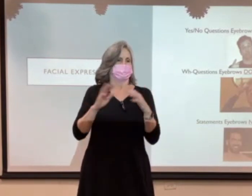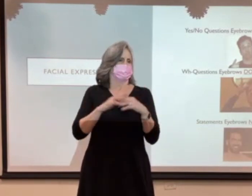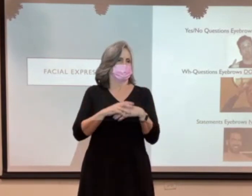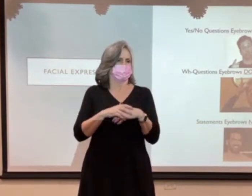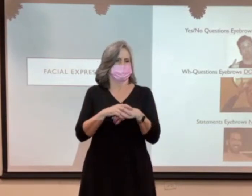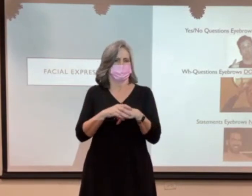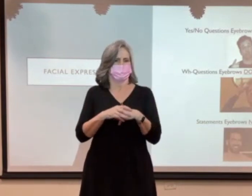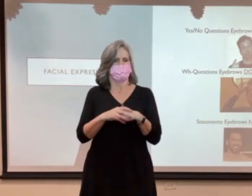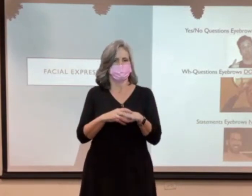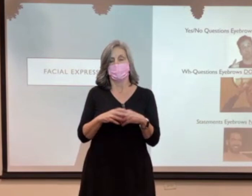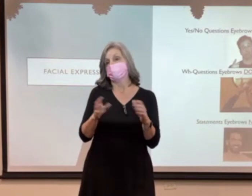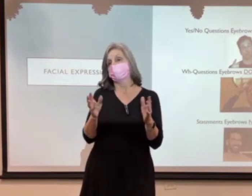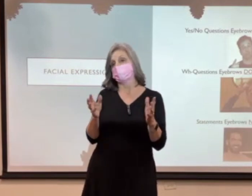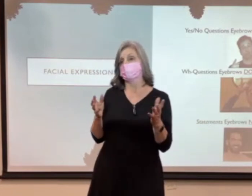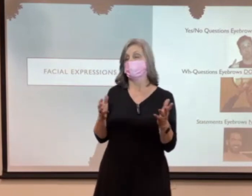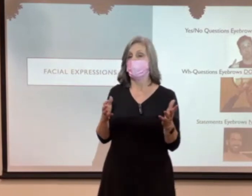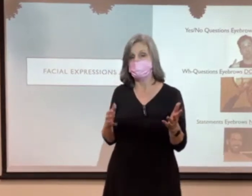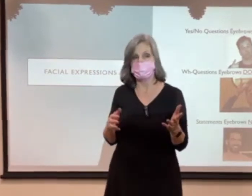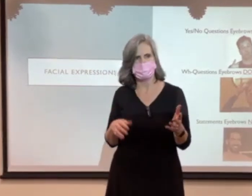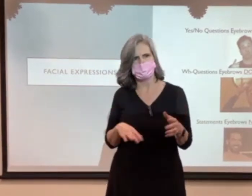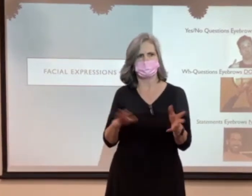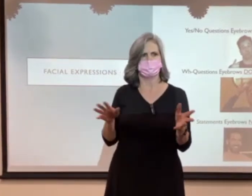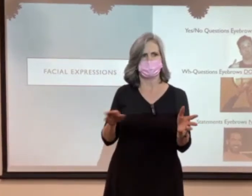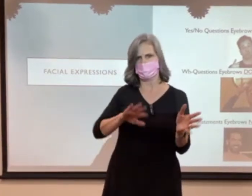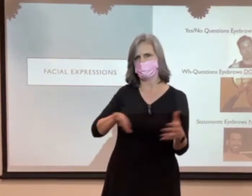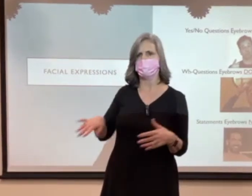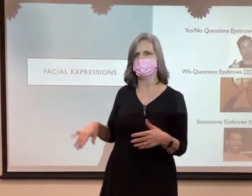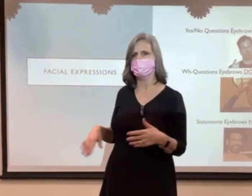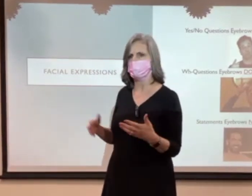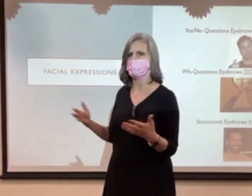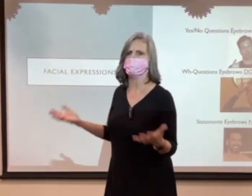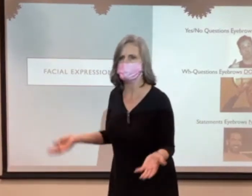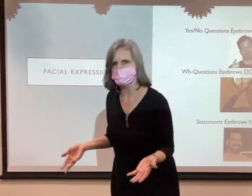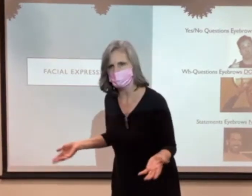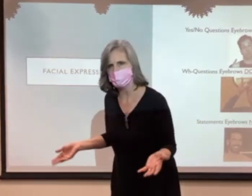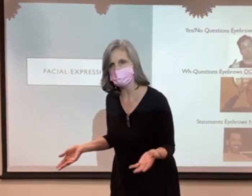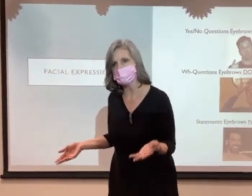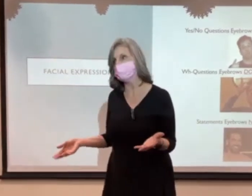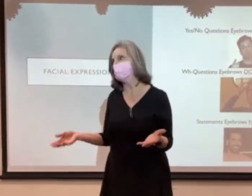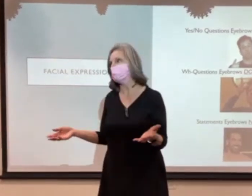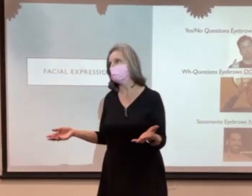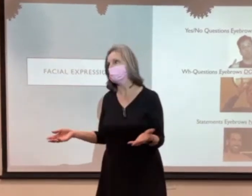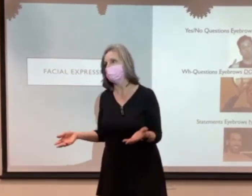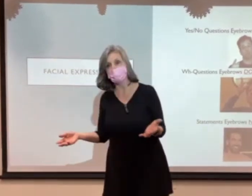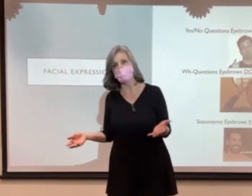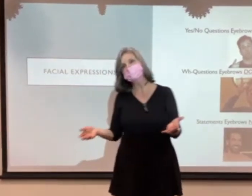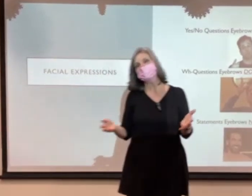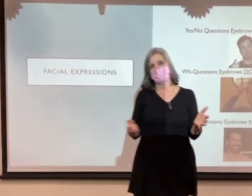think of other stuff. Oh, of course, there's The Quiet Place, which is completely random, but it has nothing to do with deaf culture. It has to do with the survival